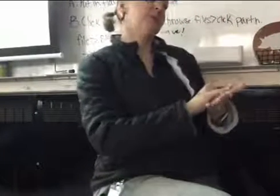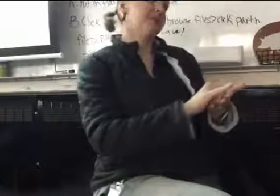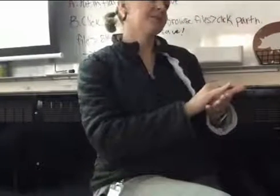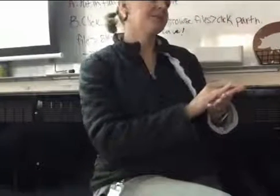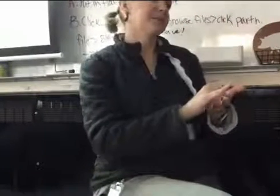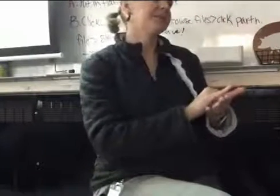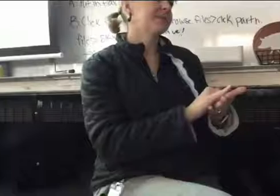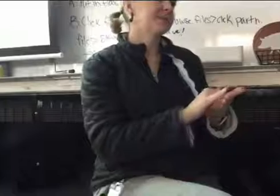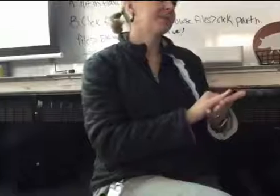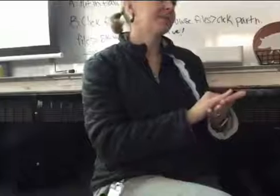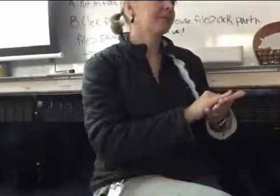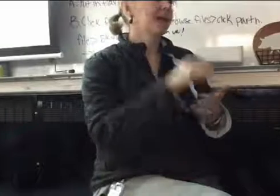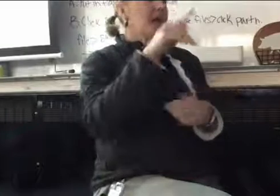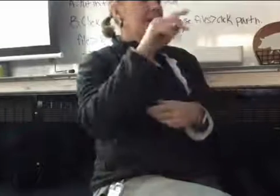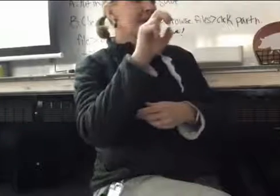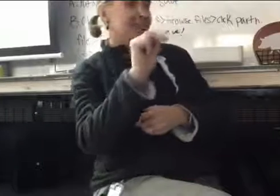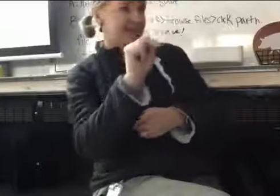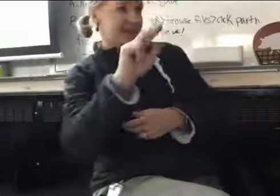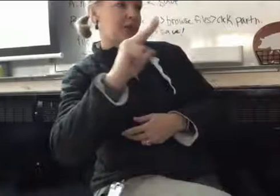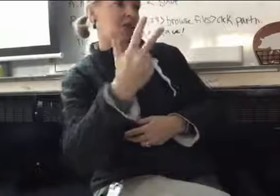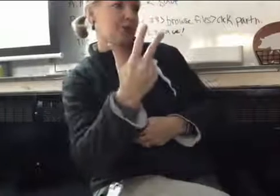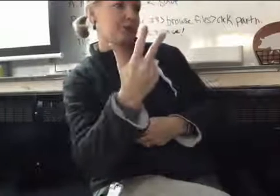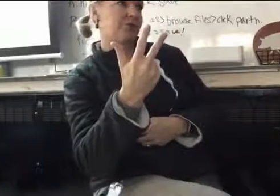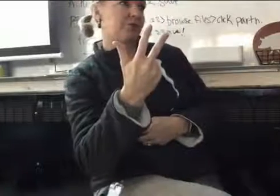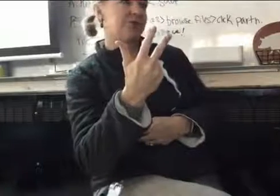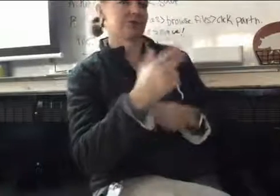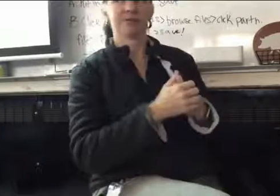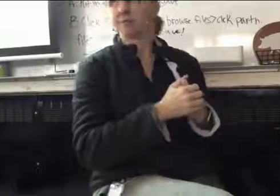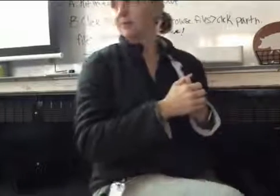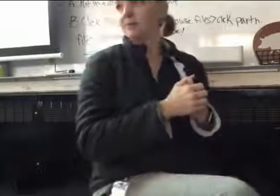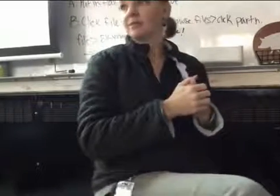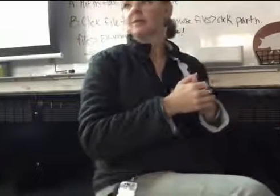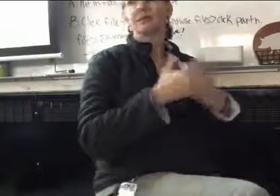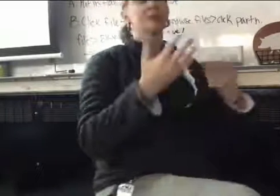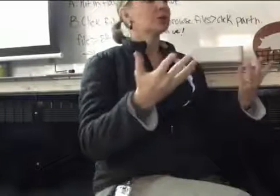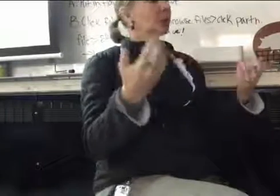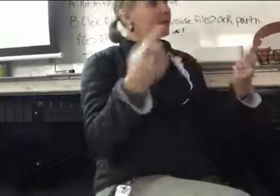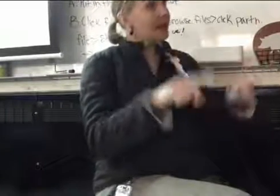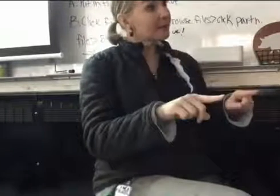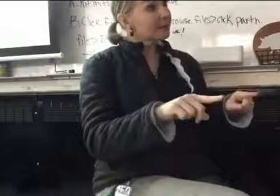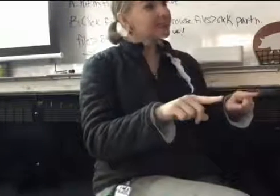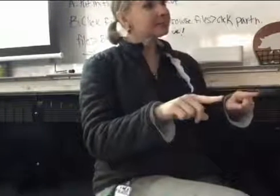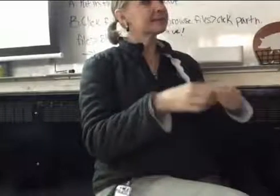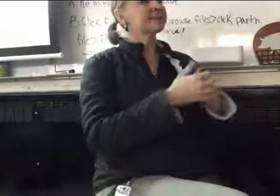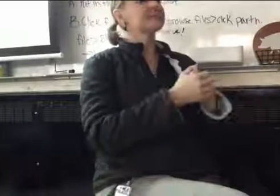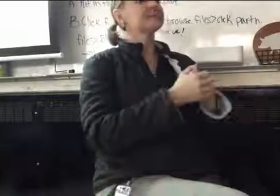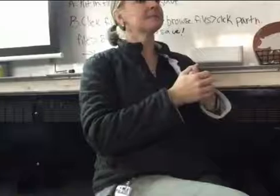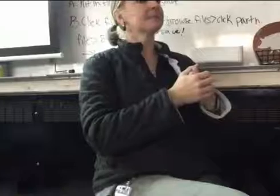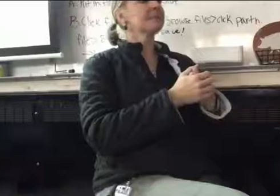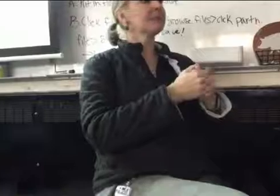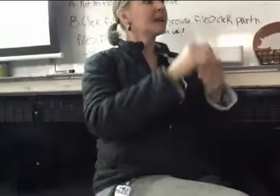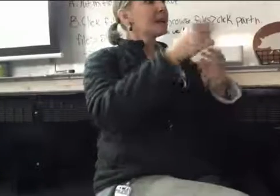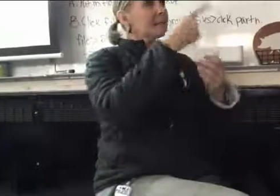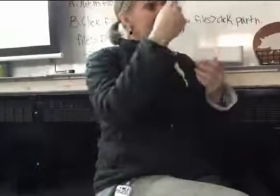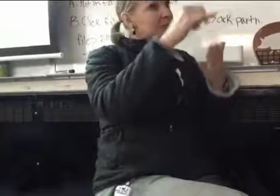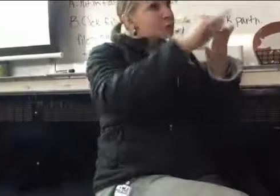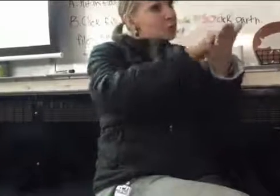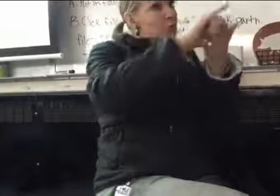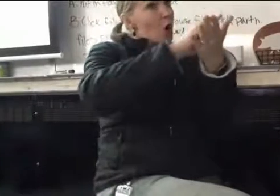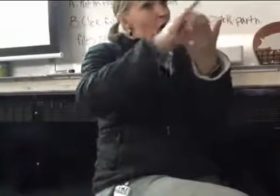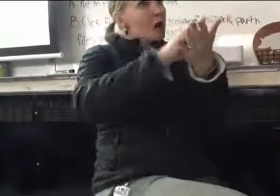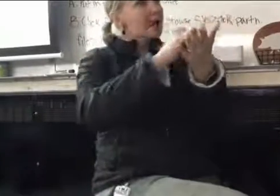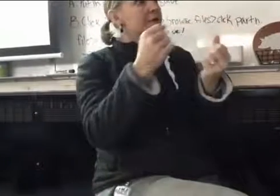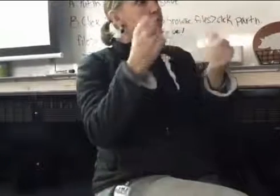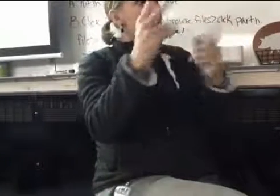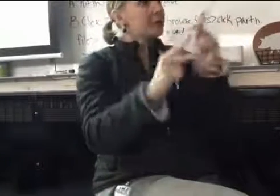Okay. Pennsylvania was third. Pennsylvania was third. Now, what happens is that because New York and things like that, they're losing